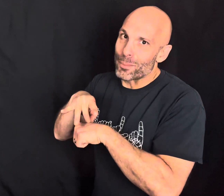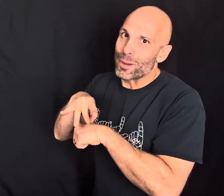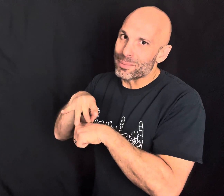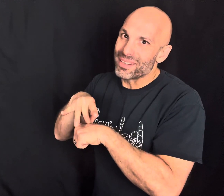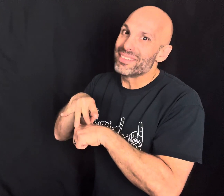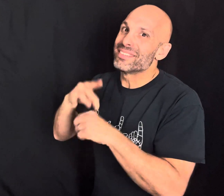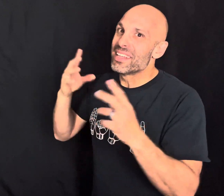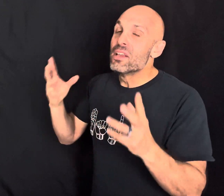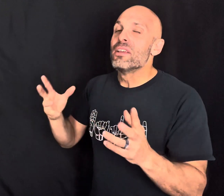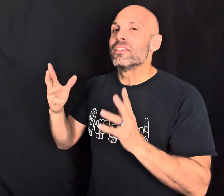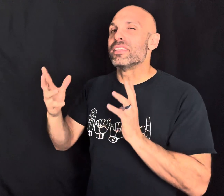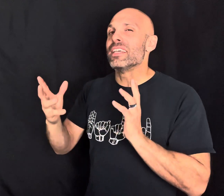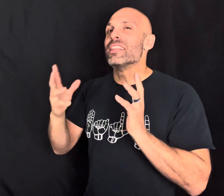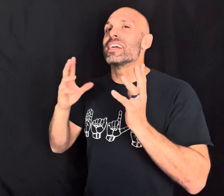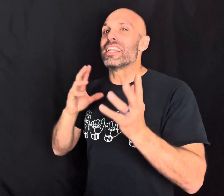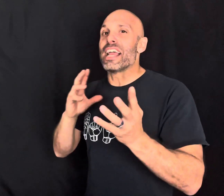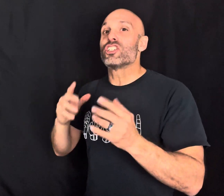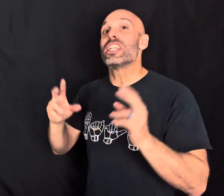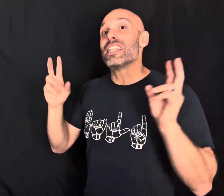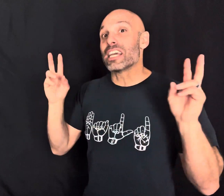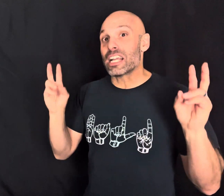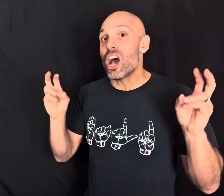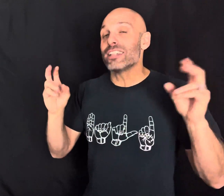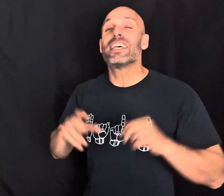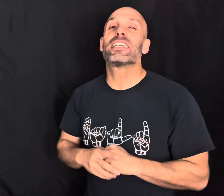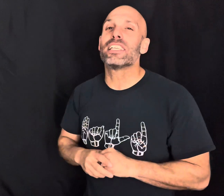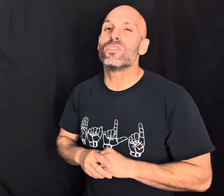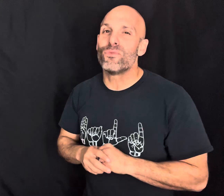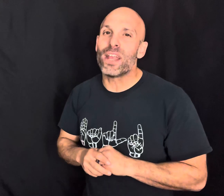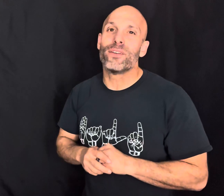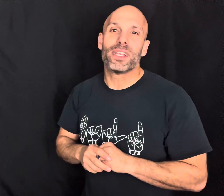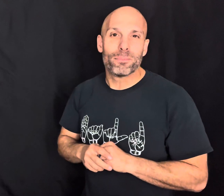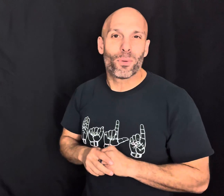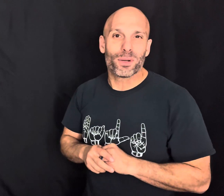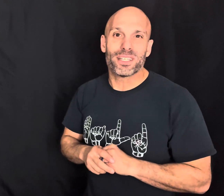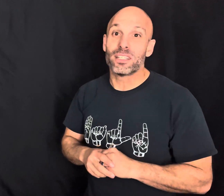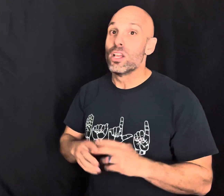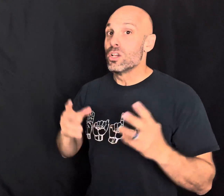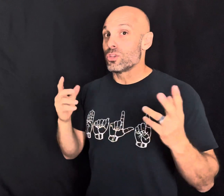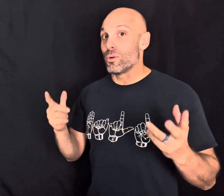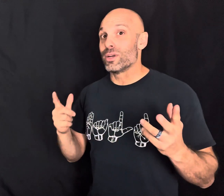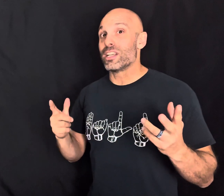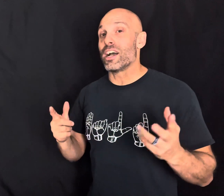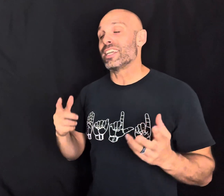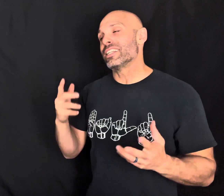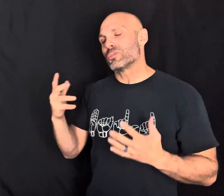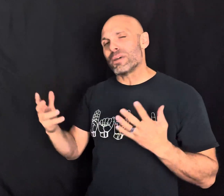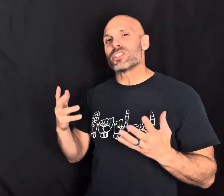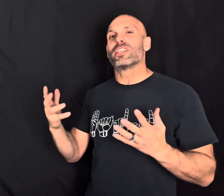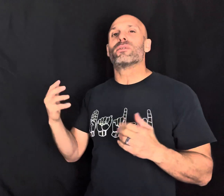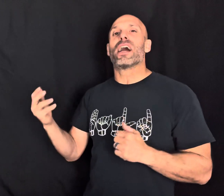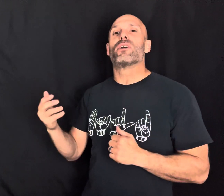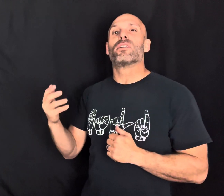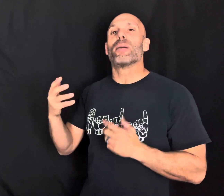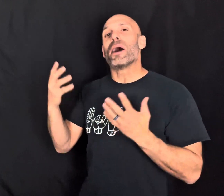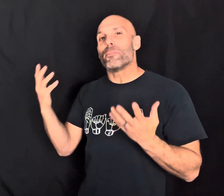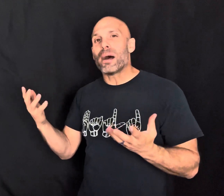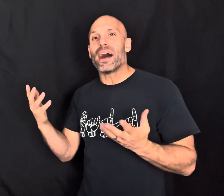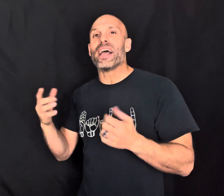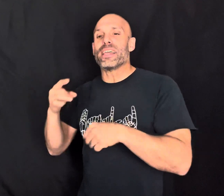pumpkin. You see the connection? The context is very important. So when we're talking, especially around about pie,